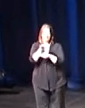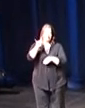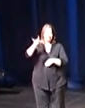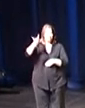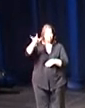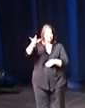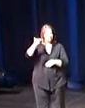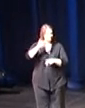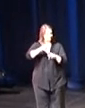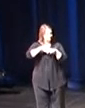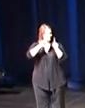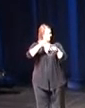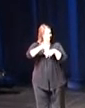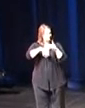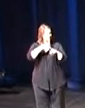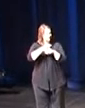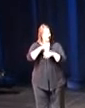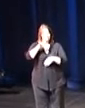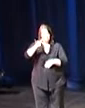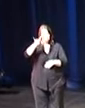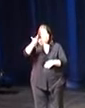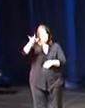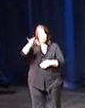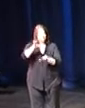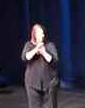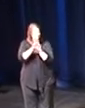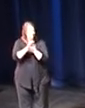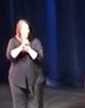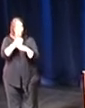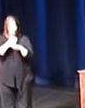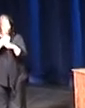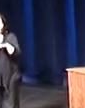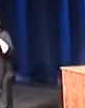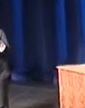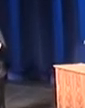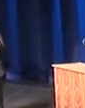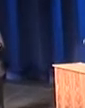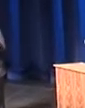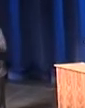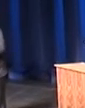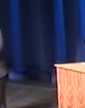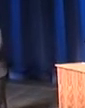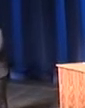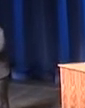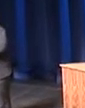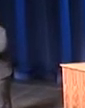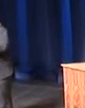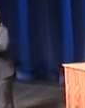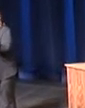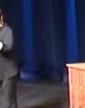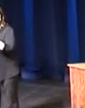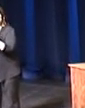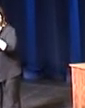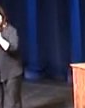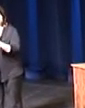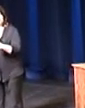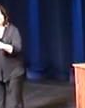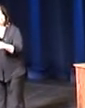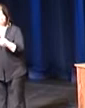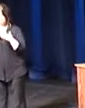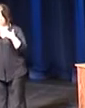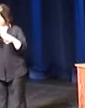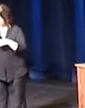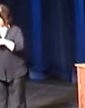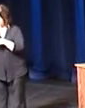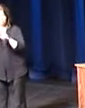airplanes, different kinds of airplanes that would fly and things like that. When I was in high school, you know, shared interests. When I was in college, you know, I